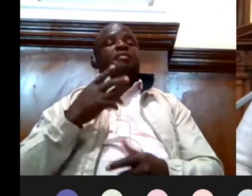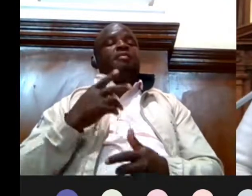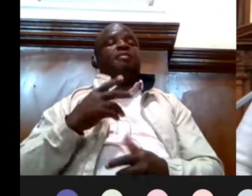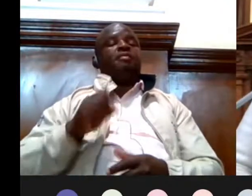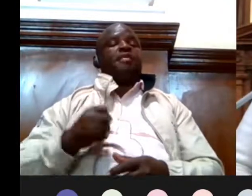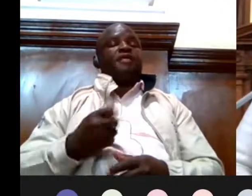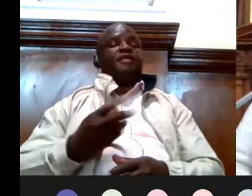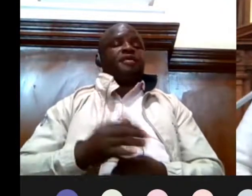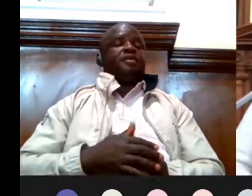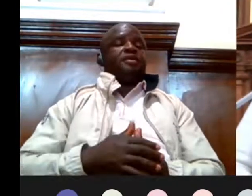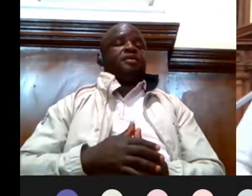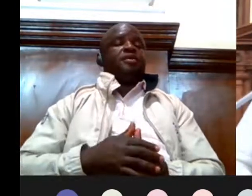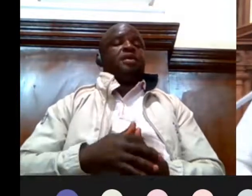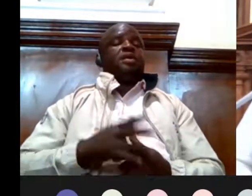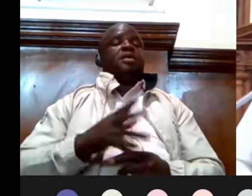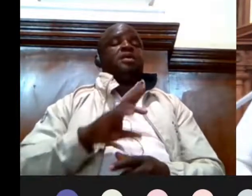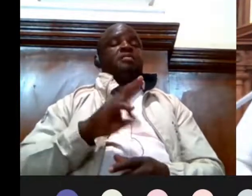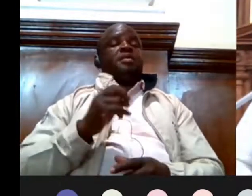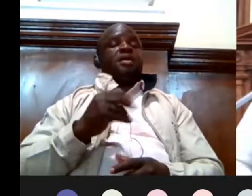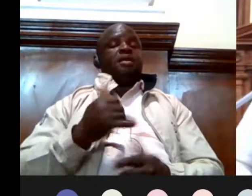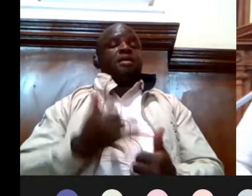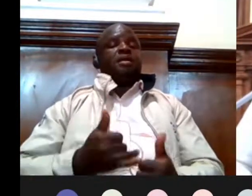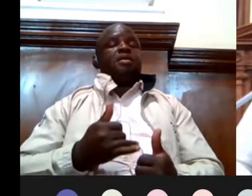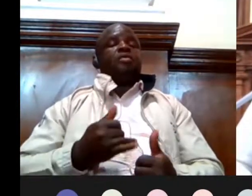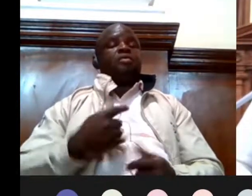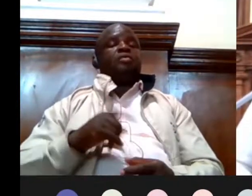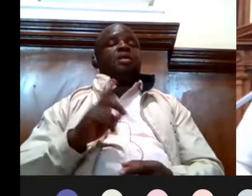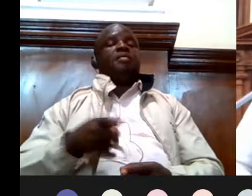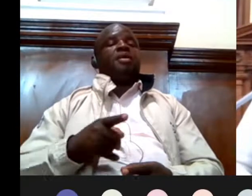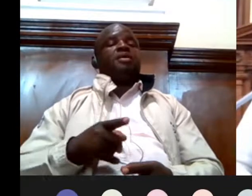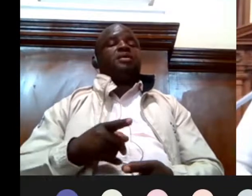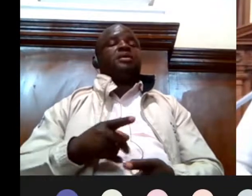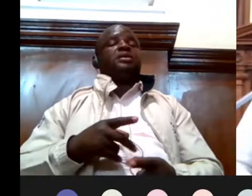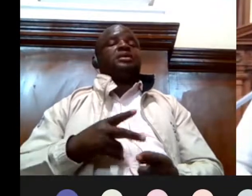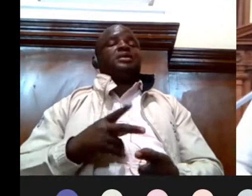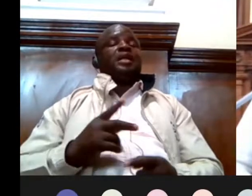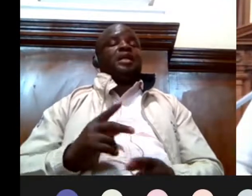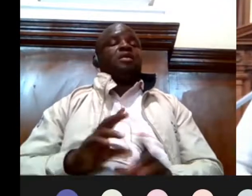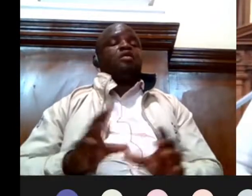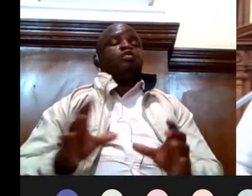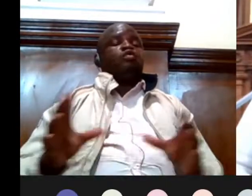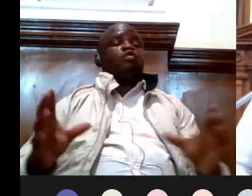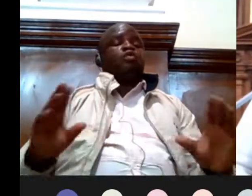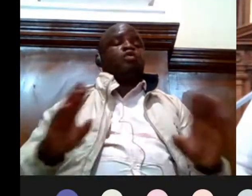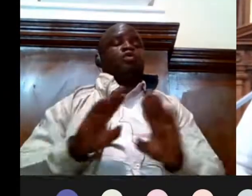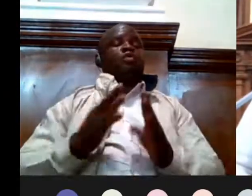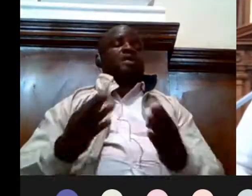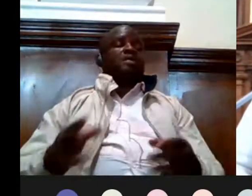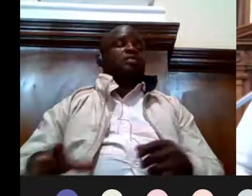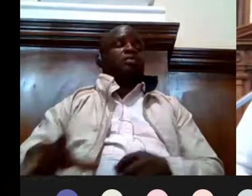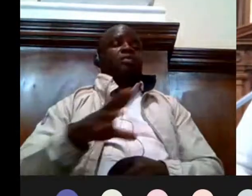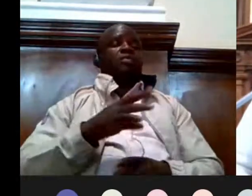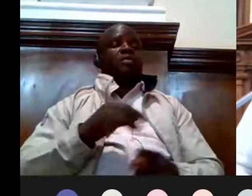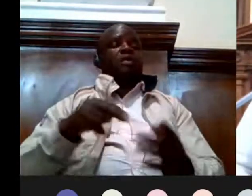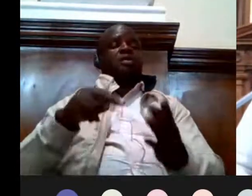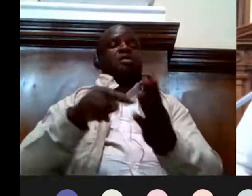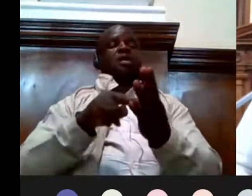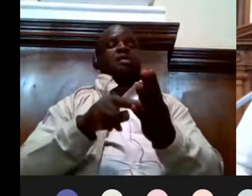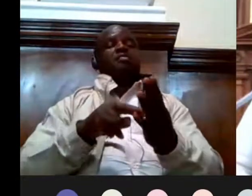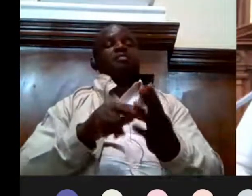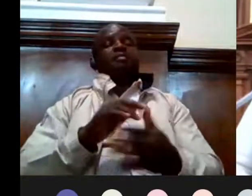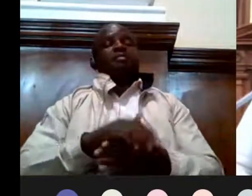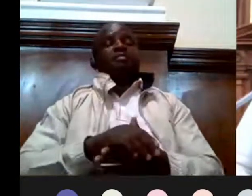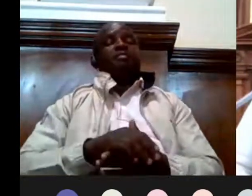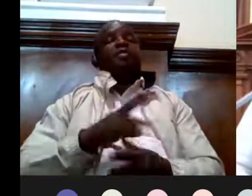Speaker, the time is now to collectively stand up as a society in general, women